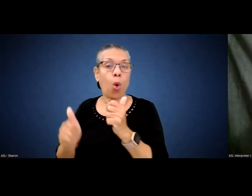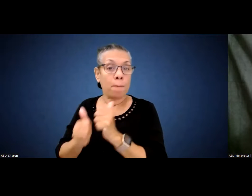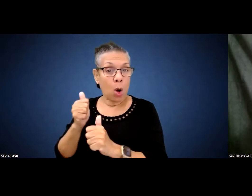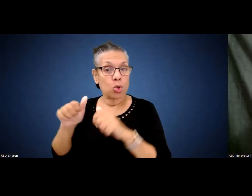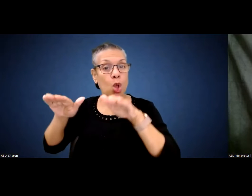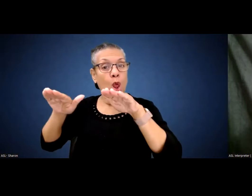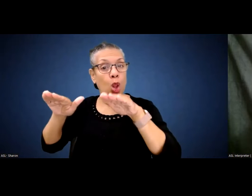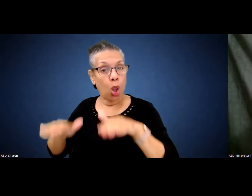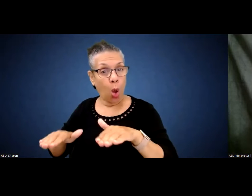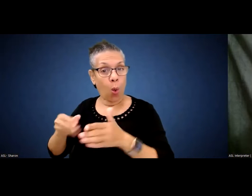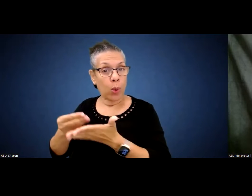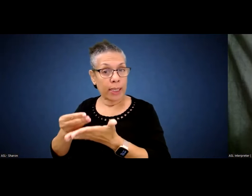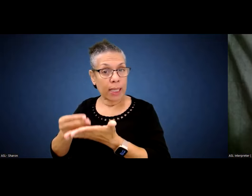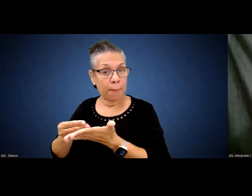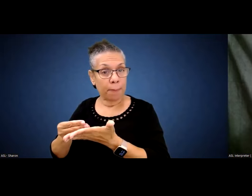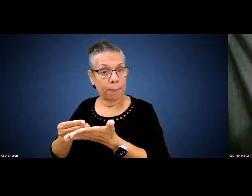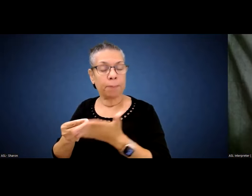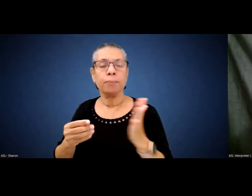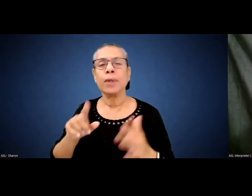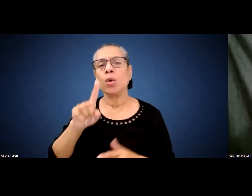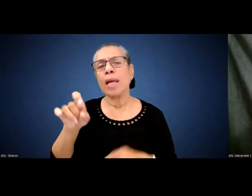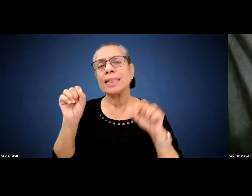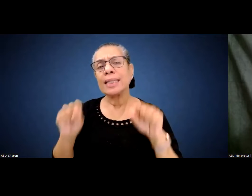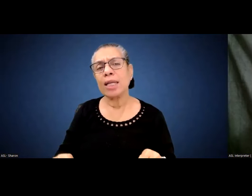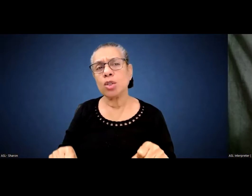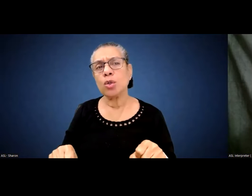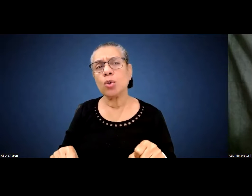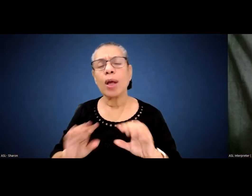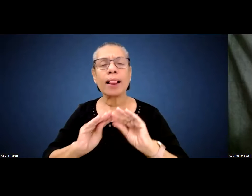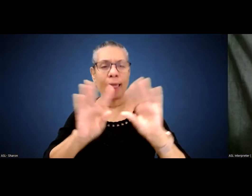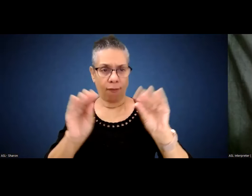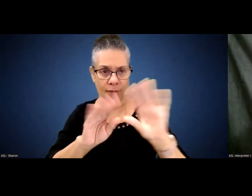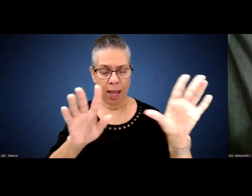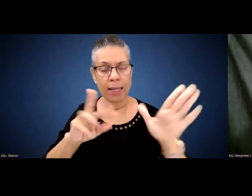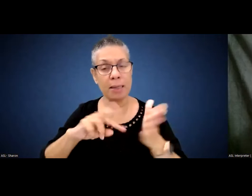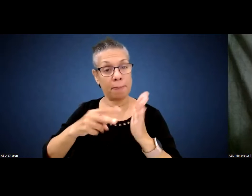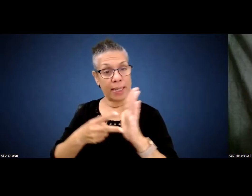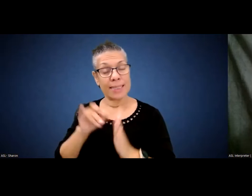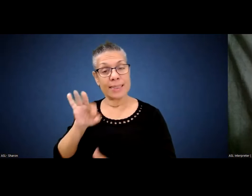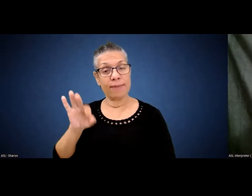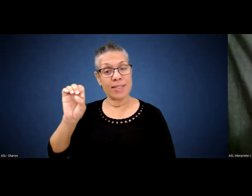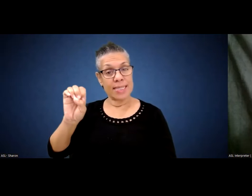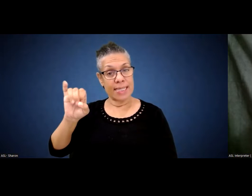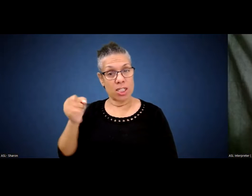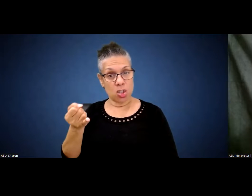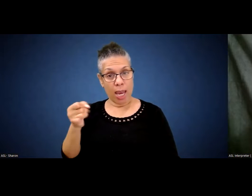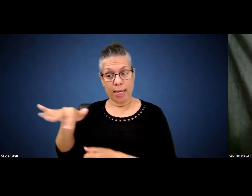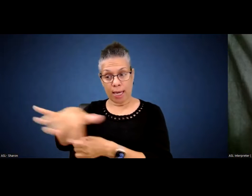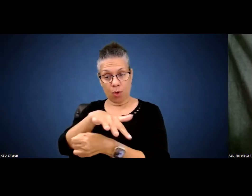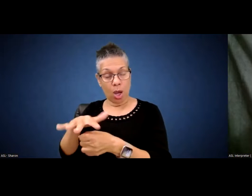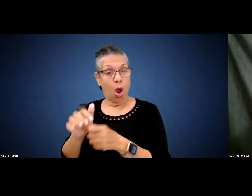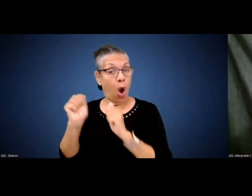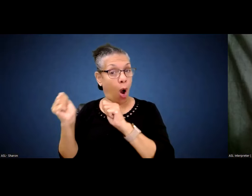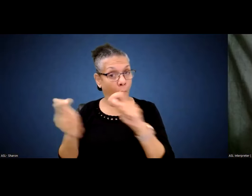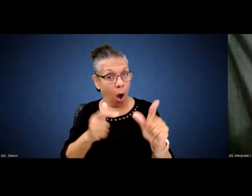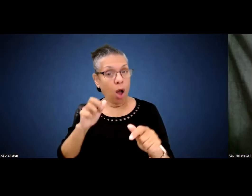Can we Well, please? So the question says, can you please clarify if all or most residents within an EJC are